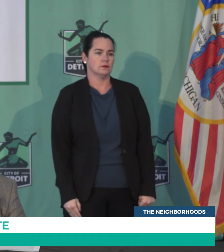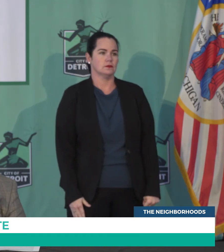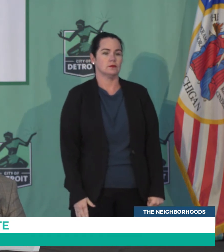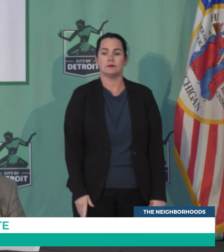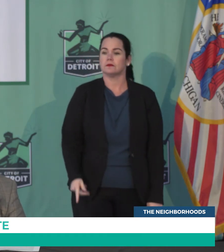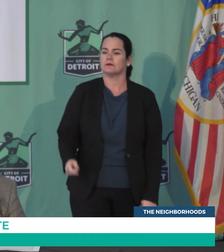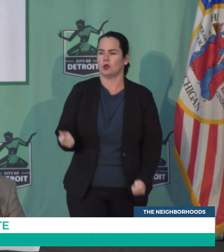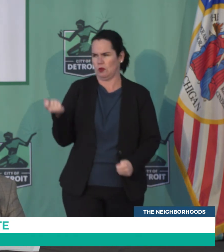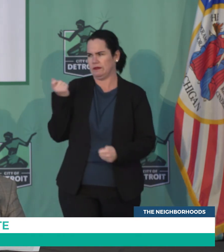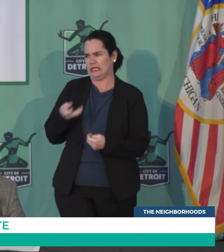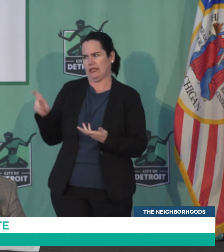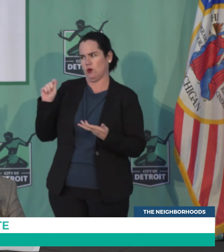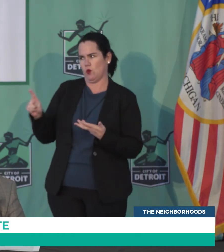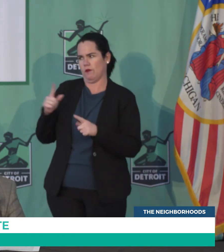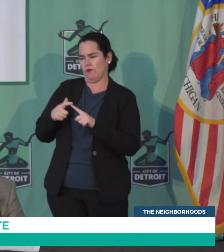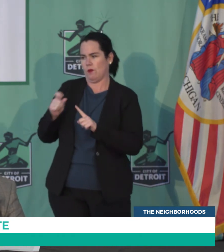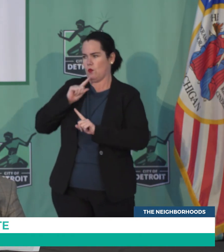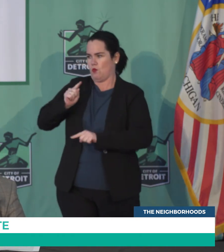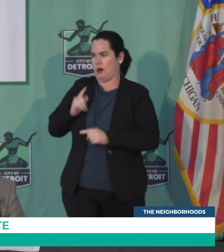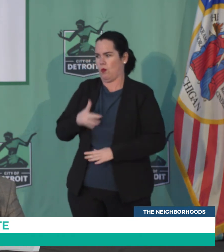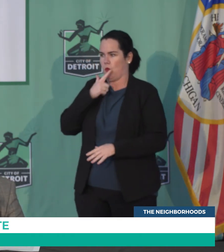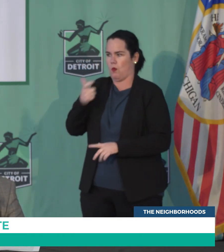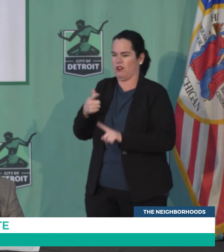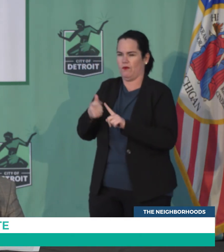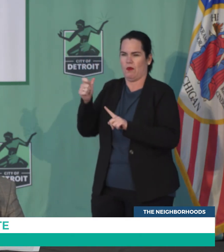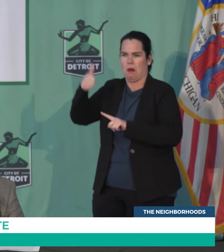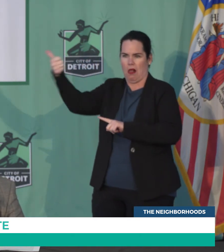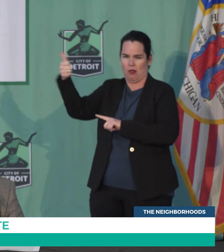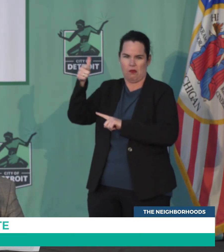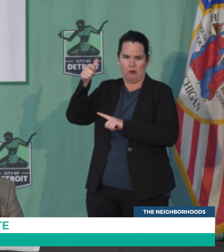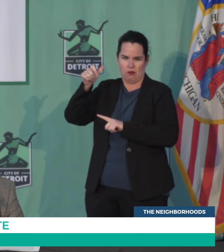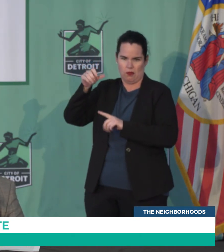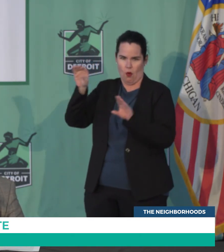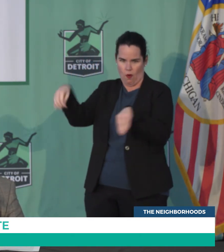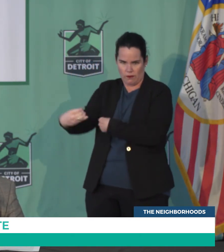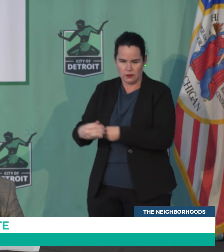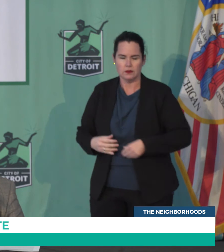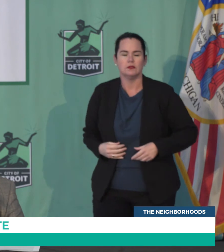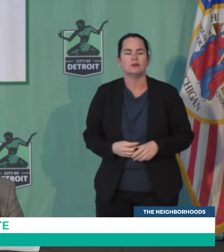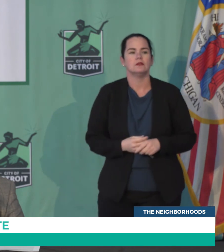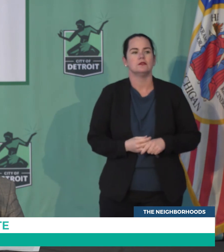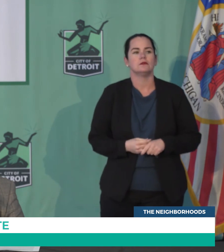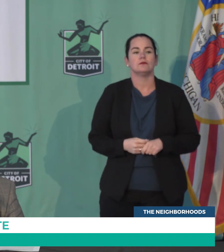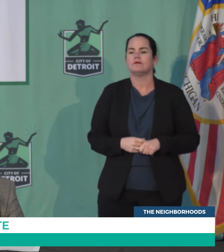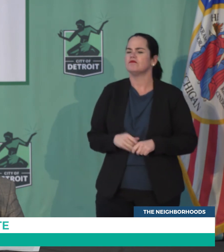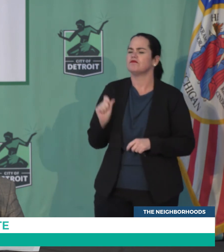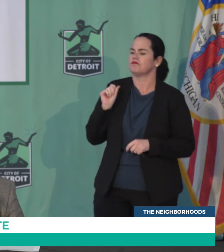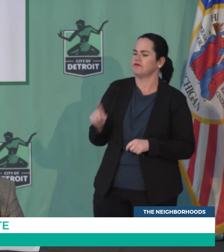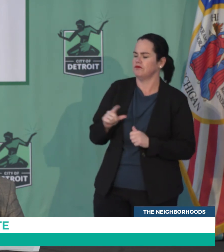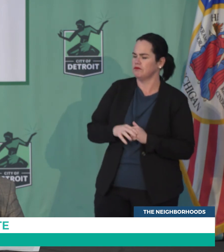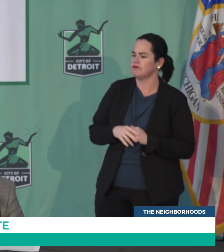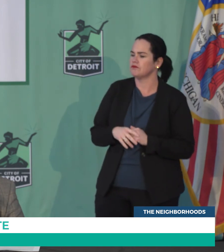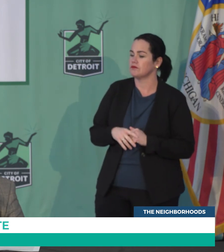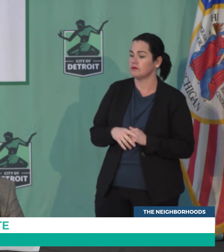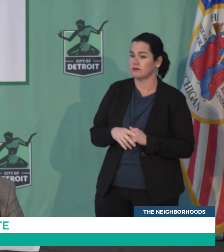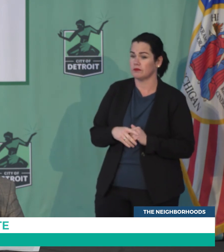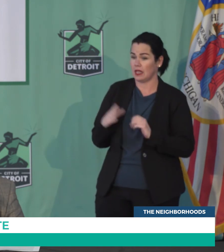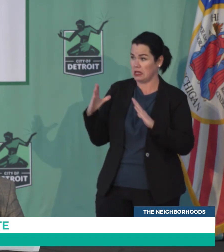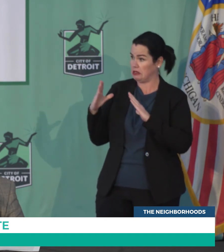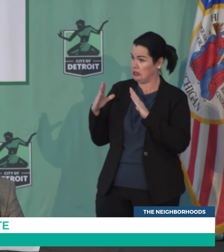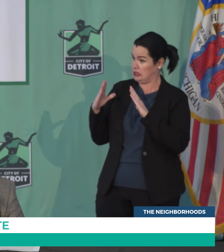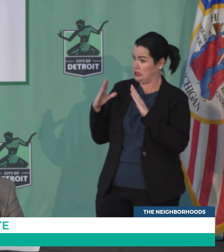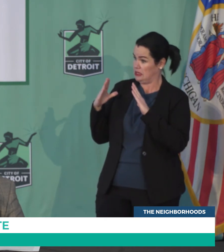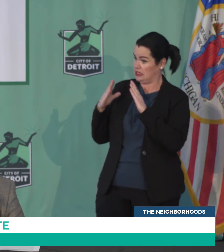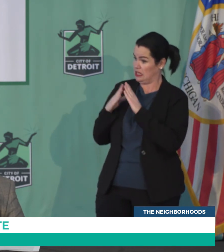Okay, we have a number of questions from reporters who are watching remotely. First one is the city considering imposing a